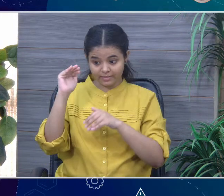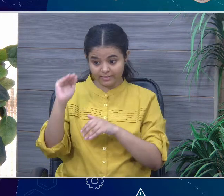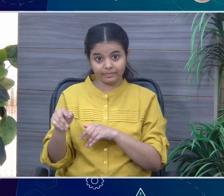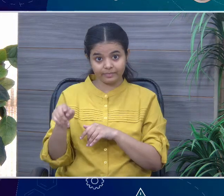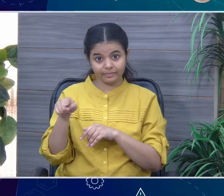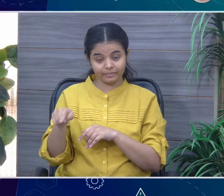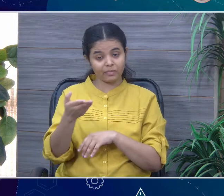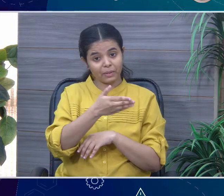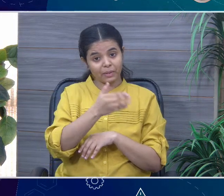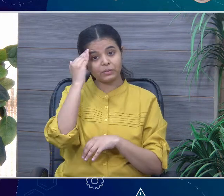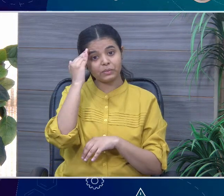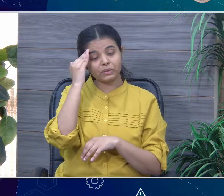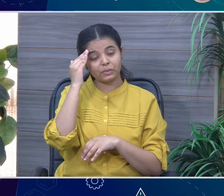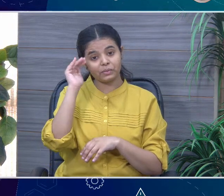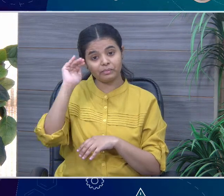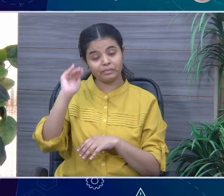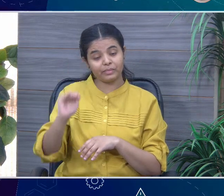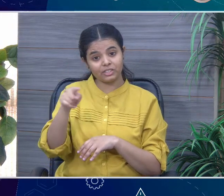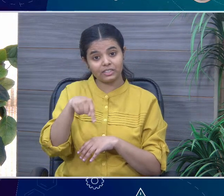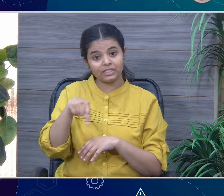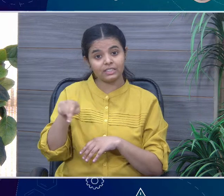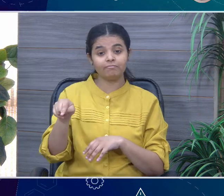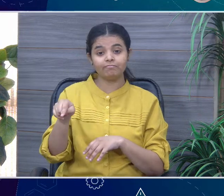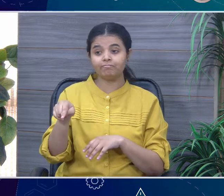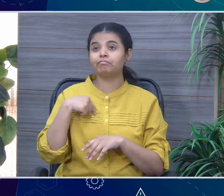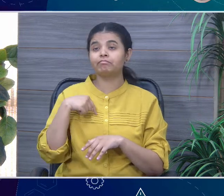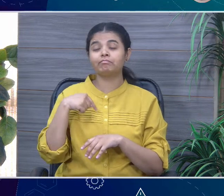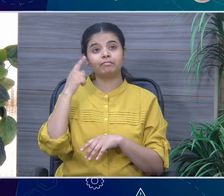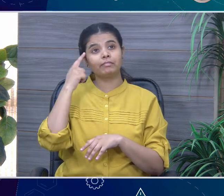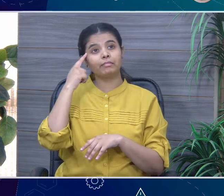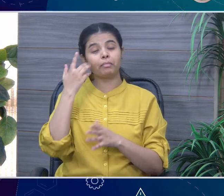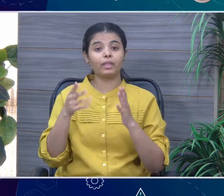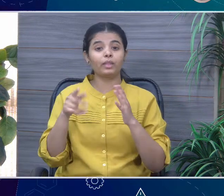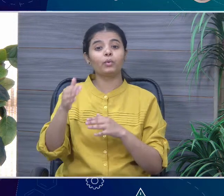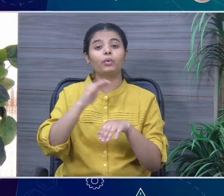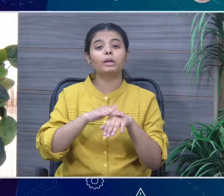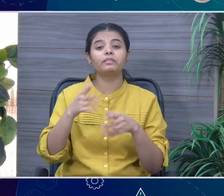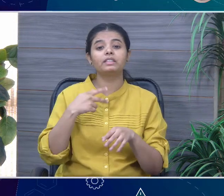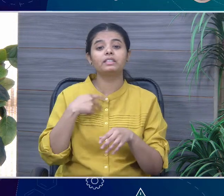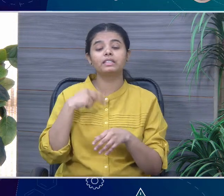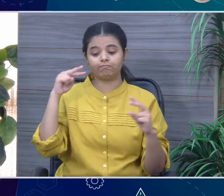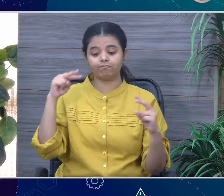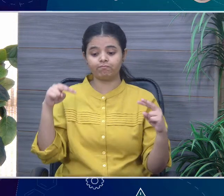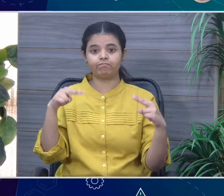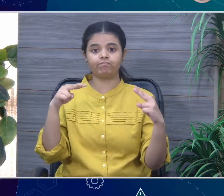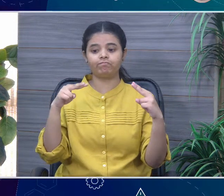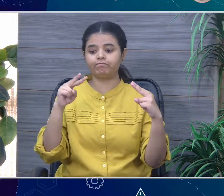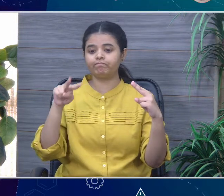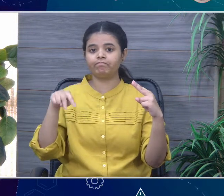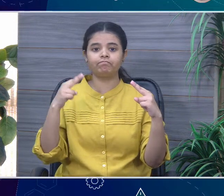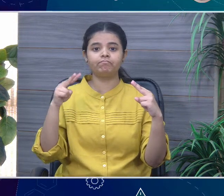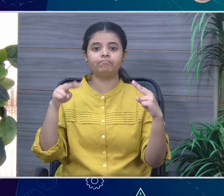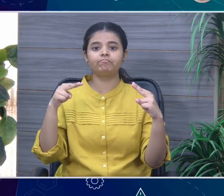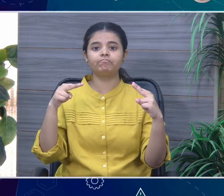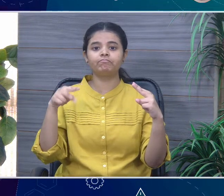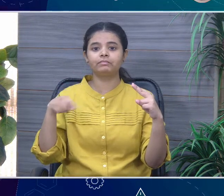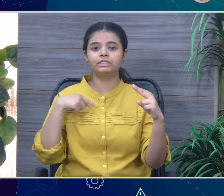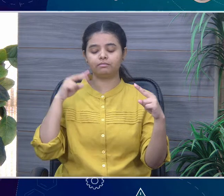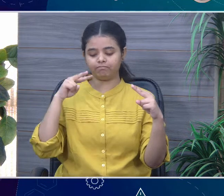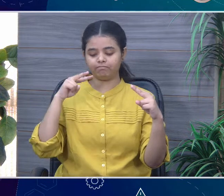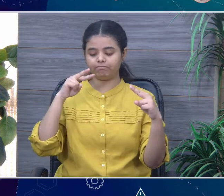autism, they avoid eye contact because they avoid